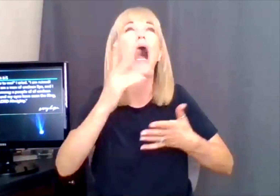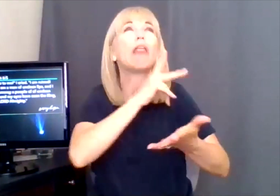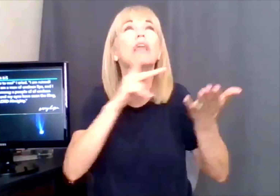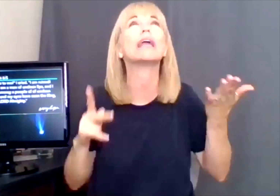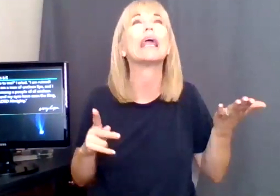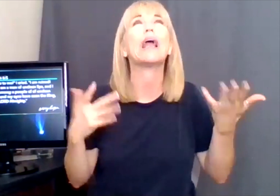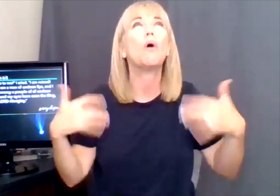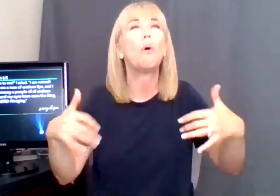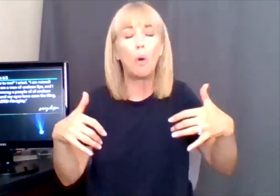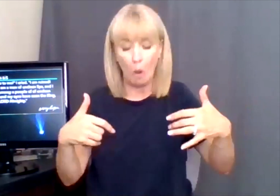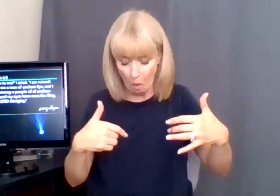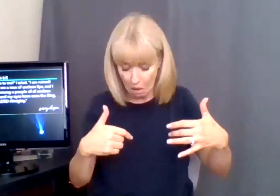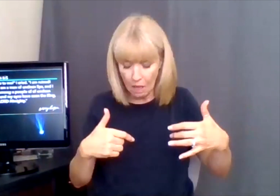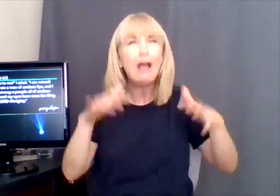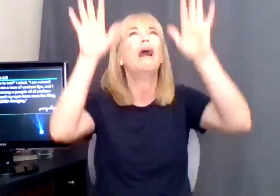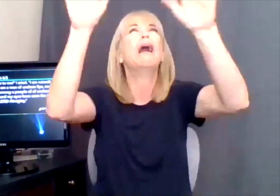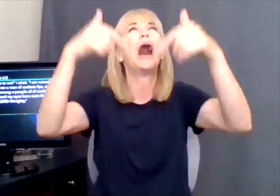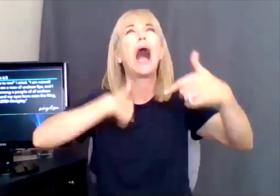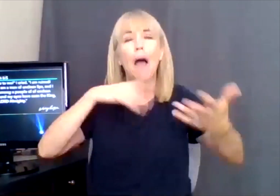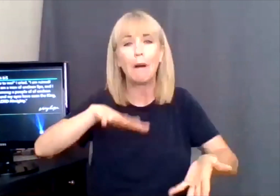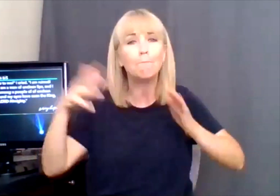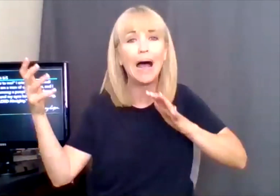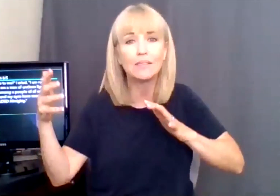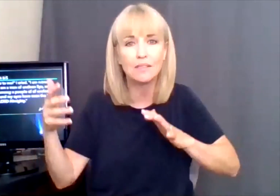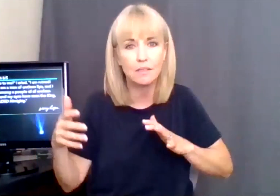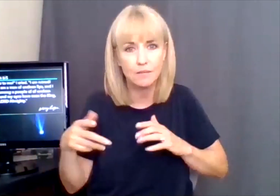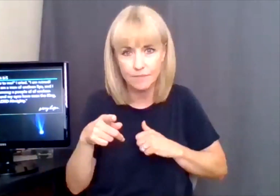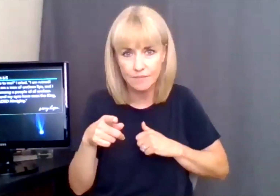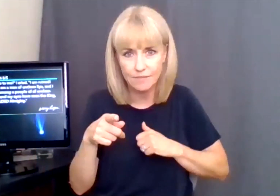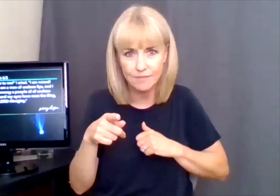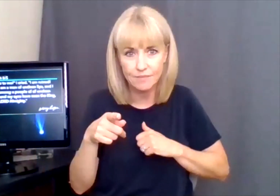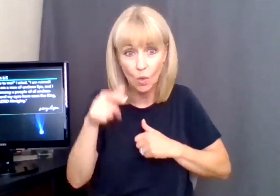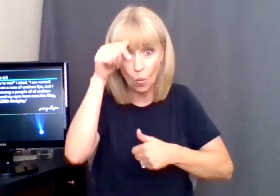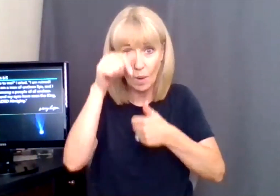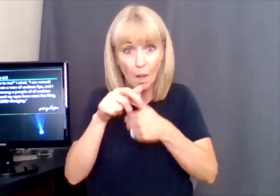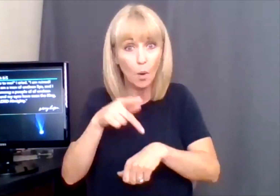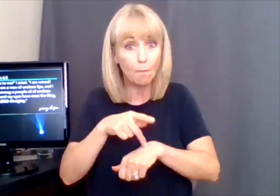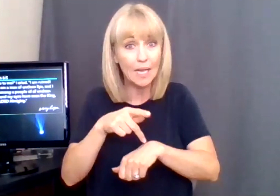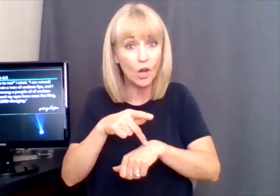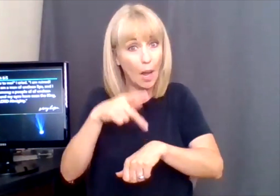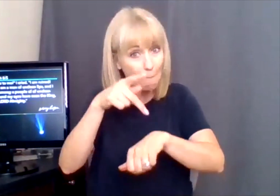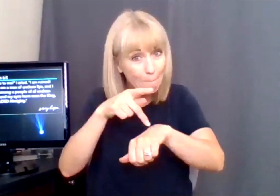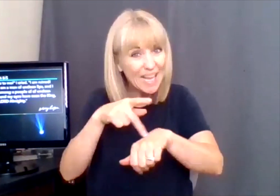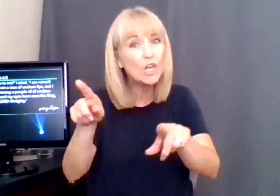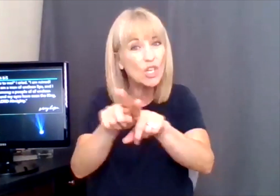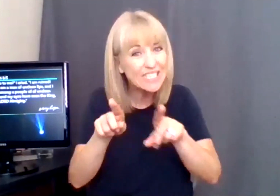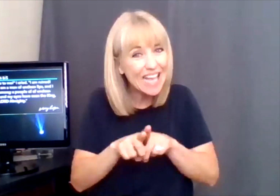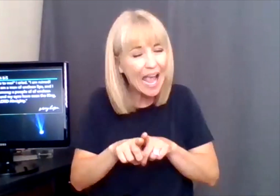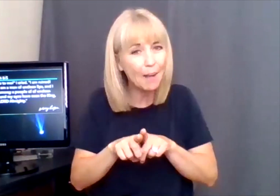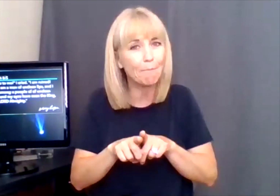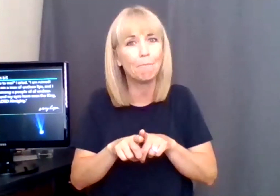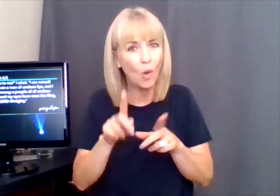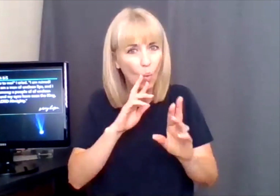God, I am a mess. We see Peter having the same response when he recognized Jesus was Messiah. When we truly see Jesus for who he